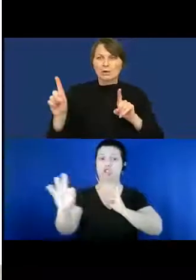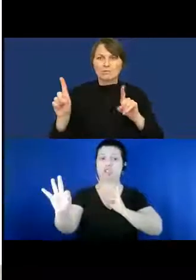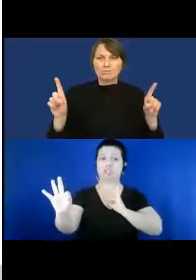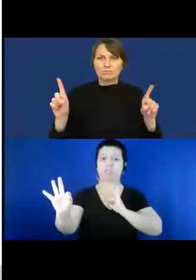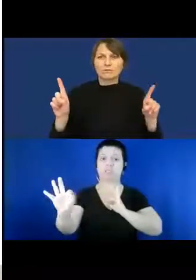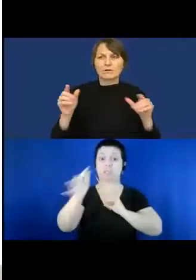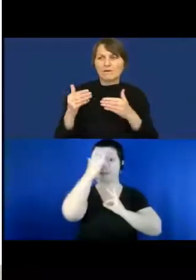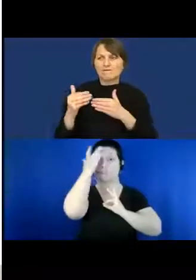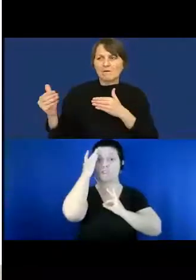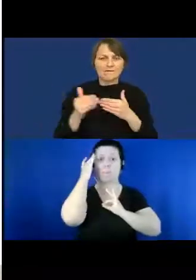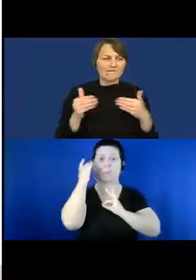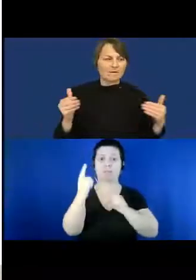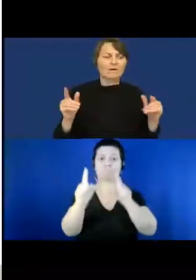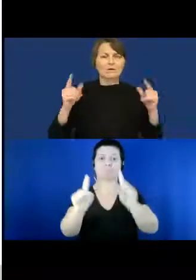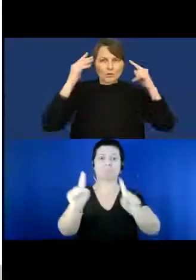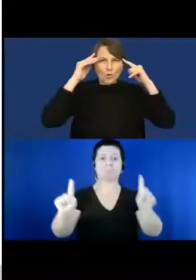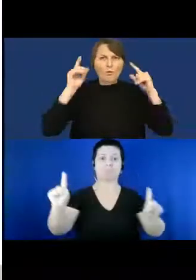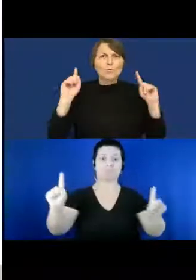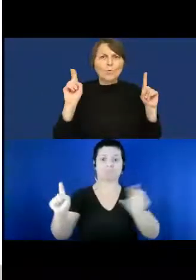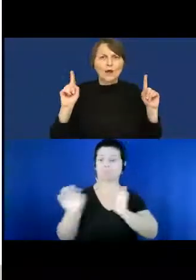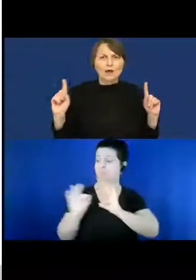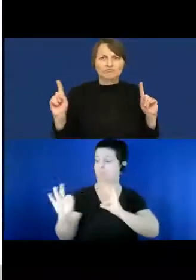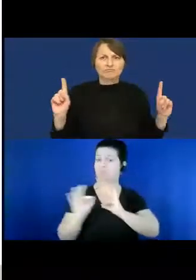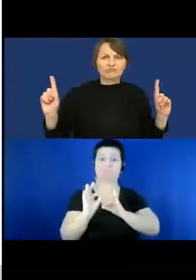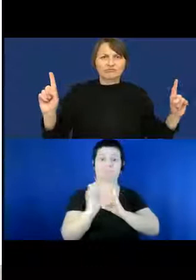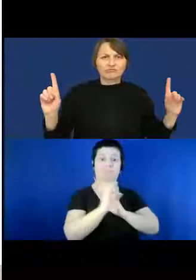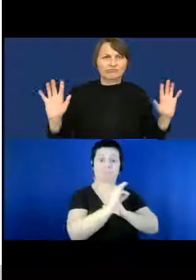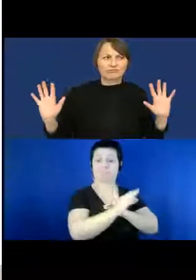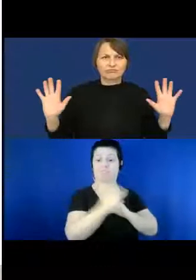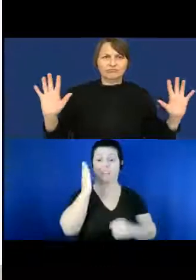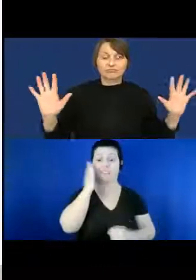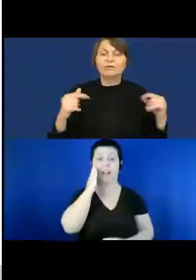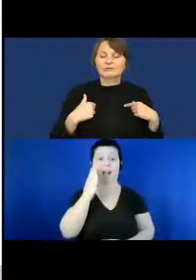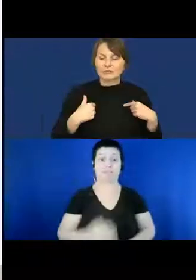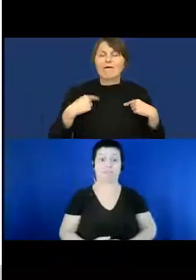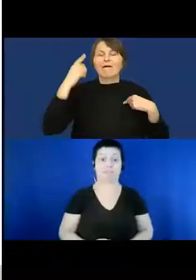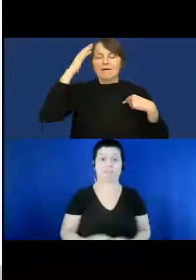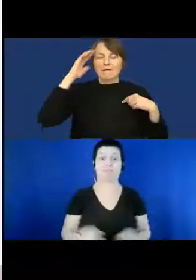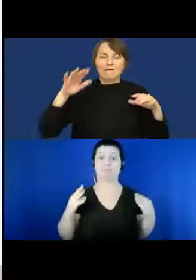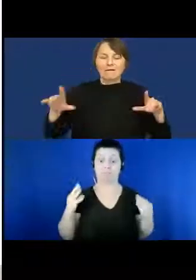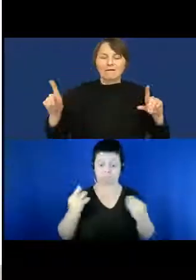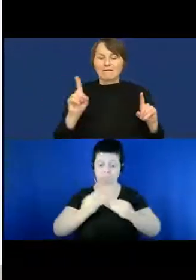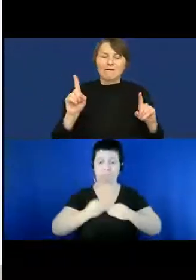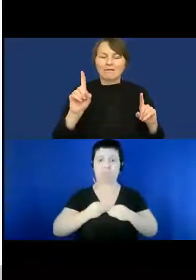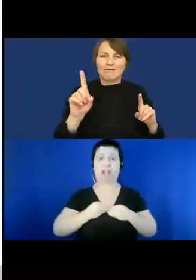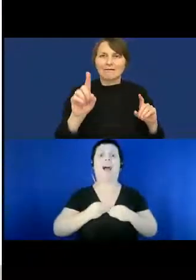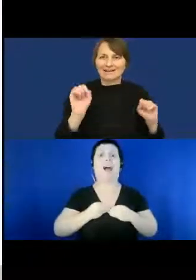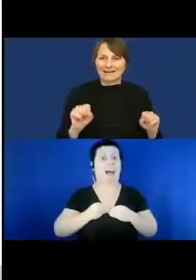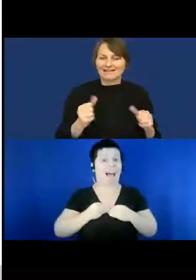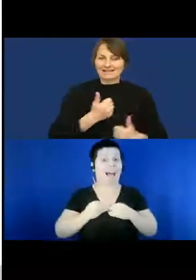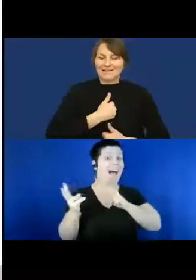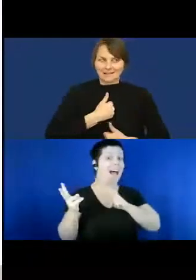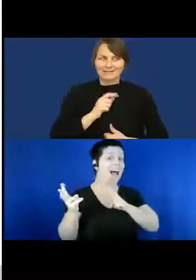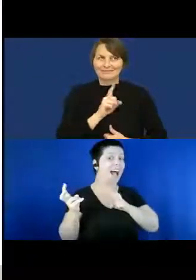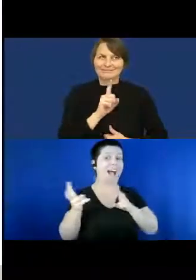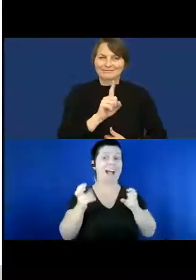around them. And using this haptic wearable, they would be able to find out if